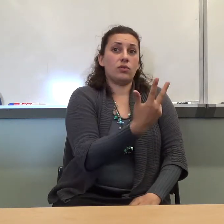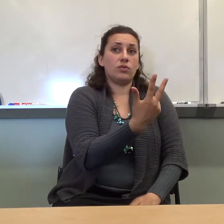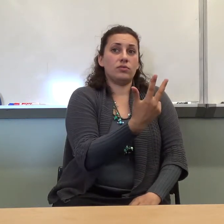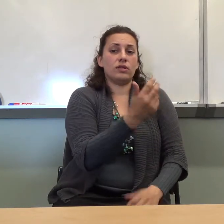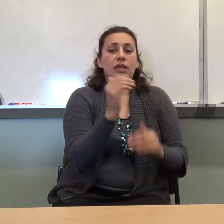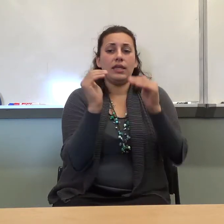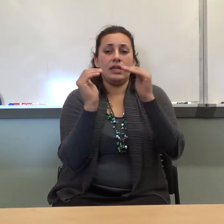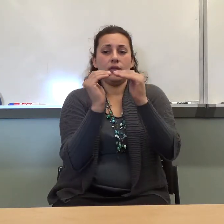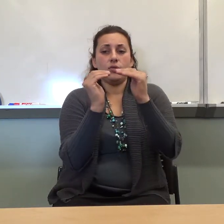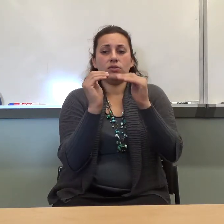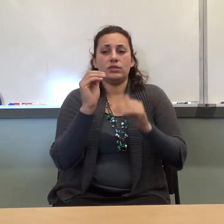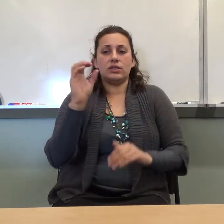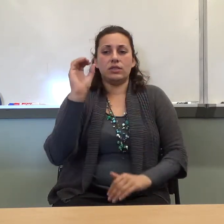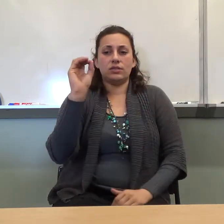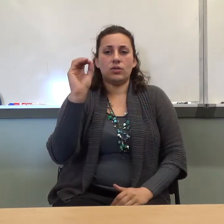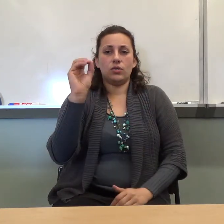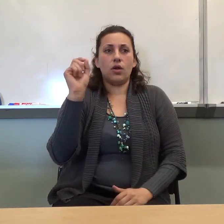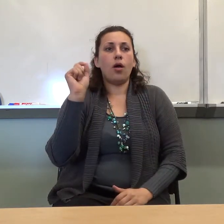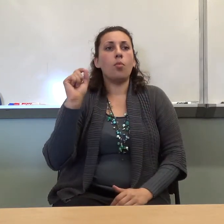with a bar on it. Are we seeing a pattern yet?